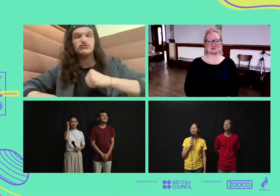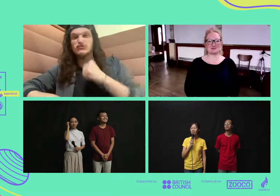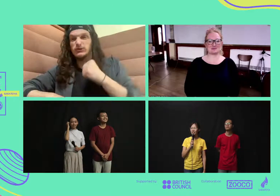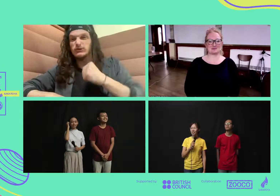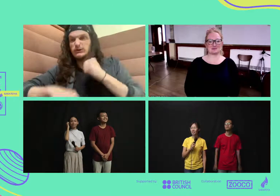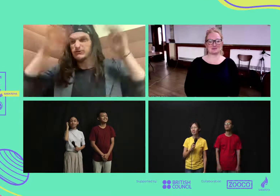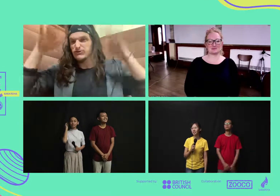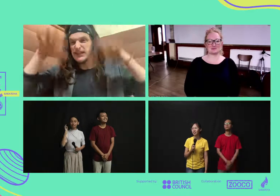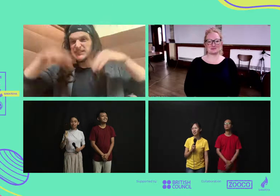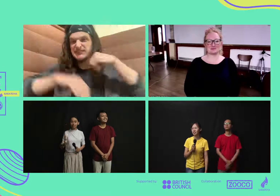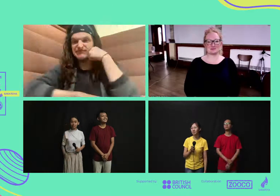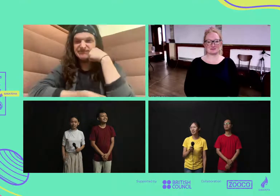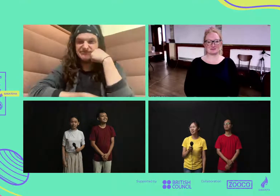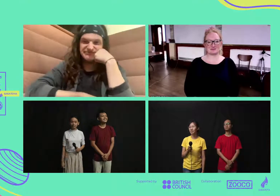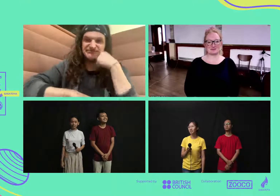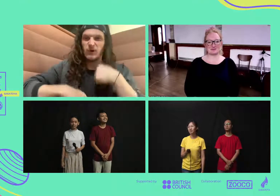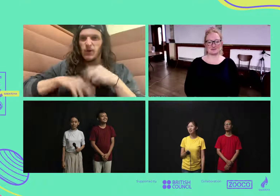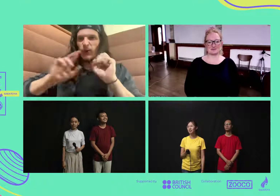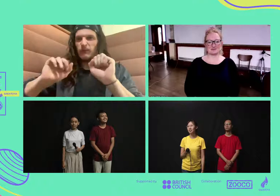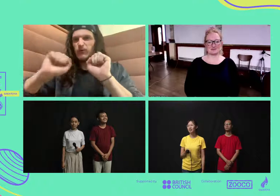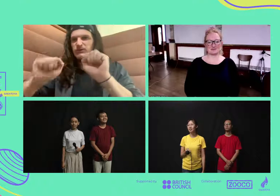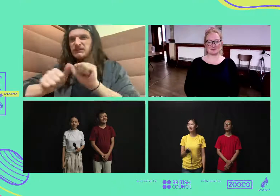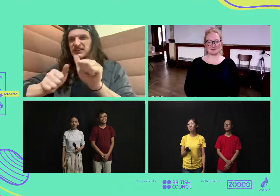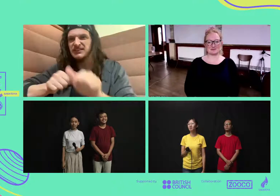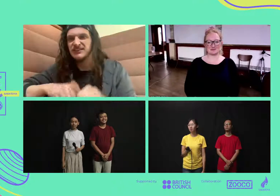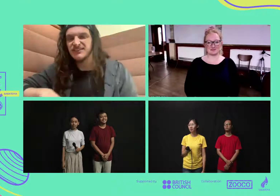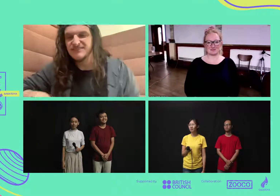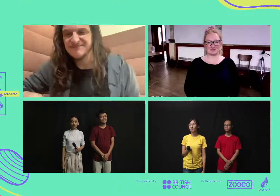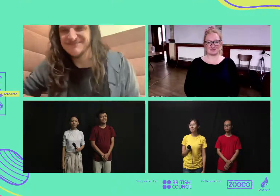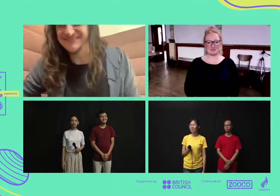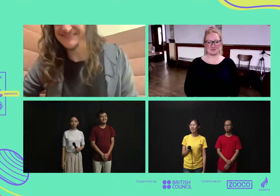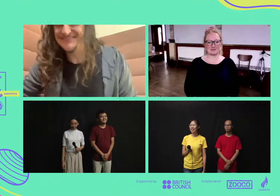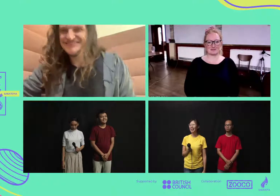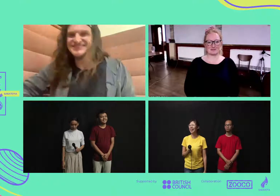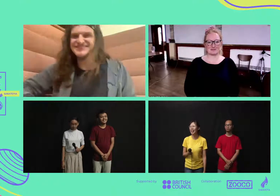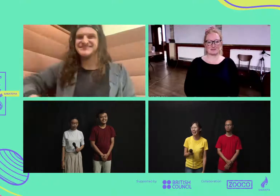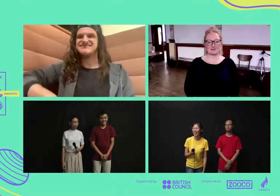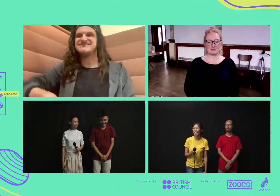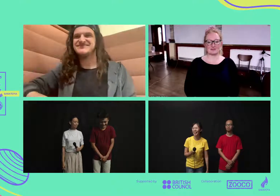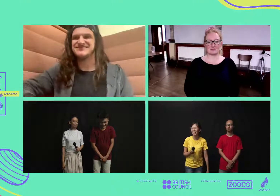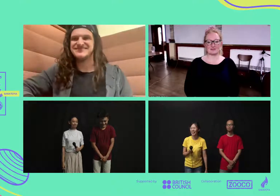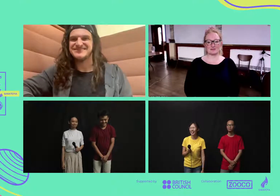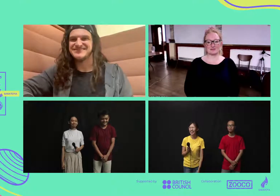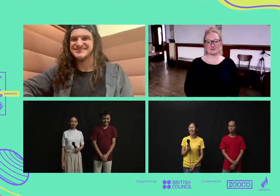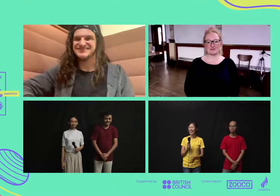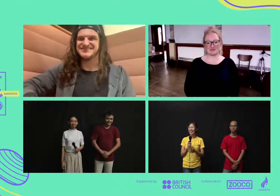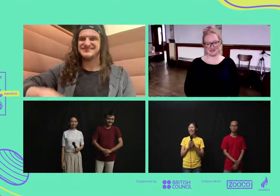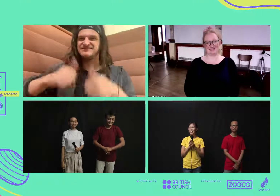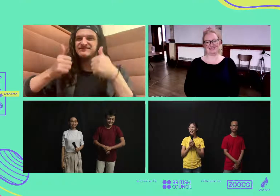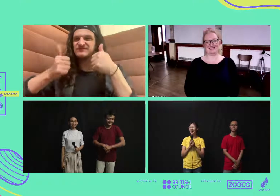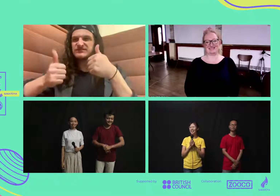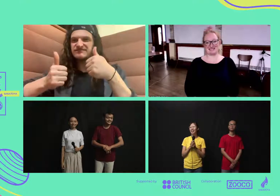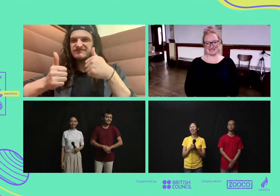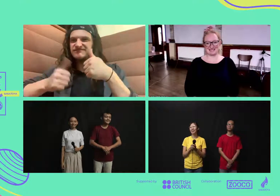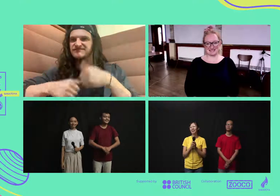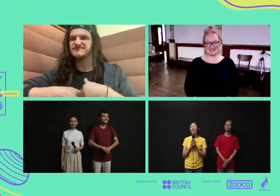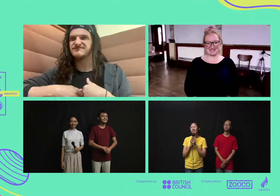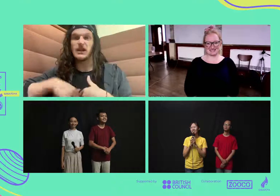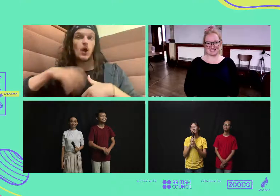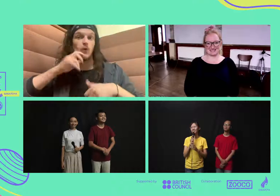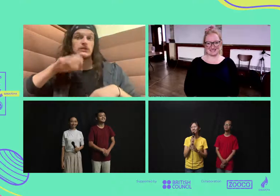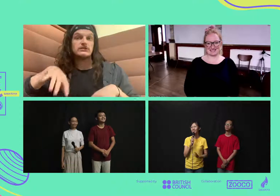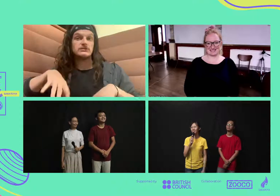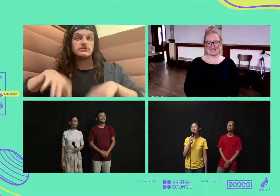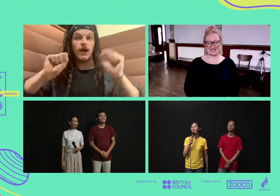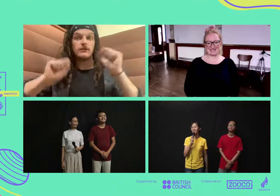It's 10:30 in the morning here, and it's raining here in Scotland. So I hope the weather over there is a bit better for you.